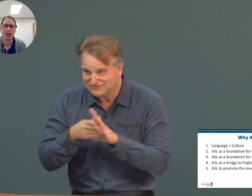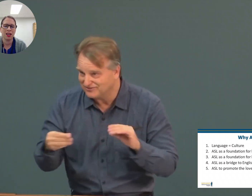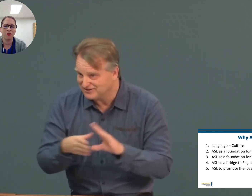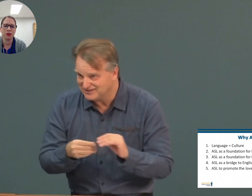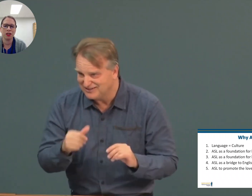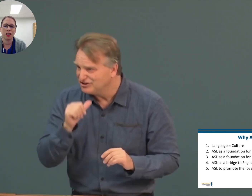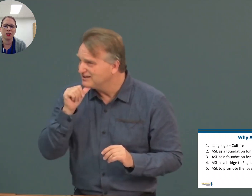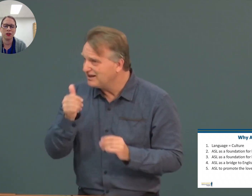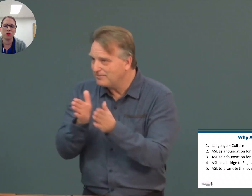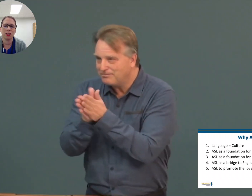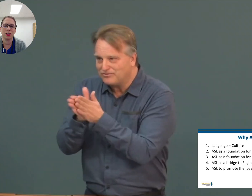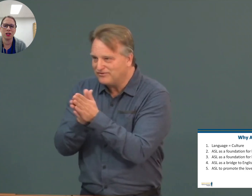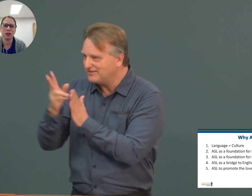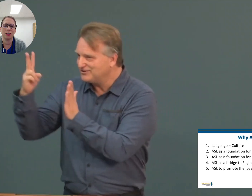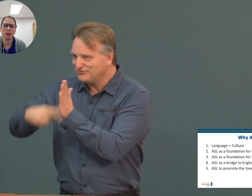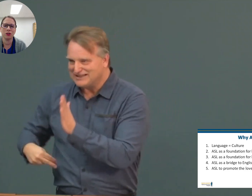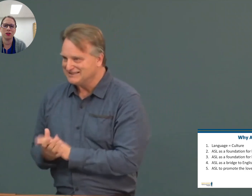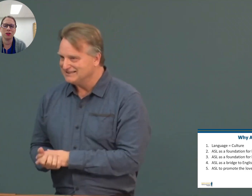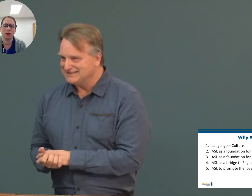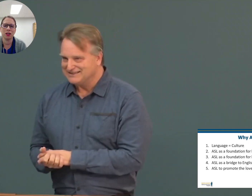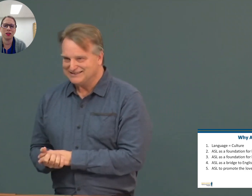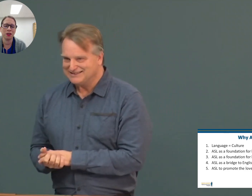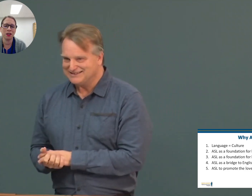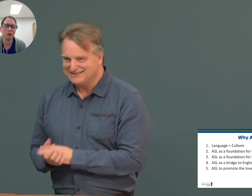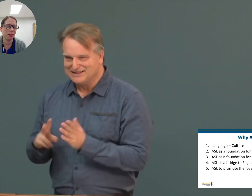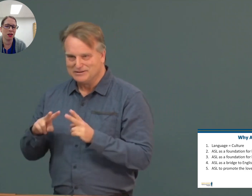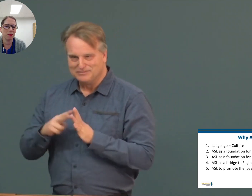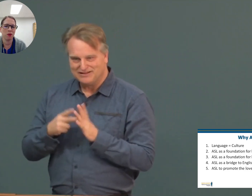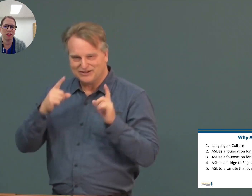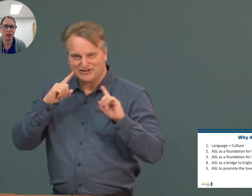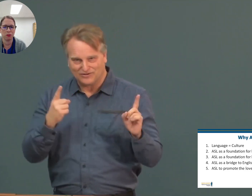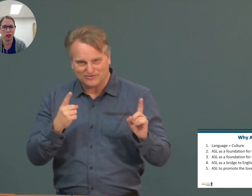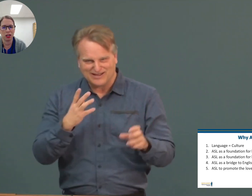If you're signing a story and the child doesn't enjoy the story, they're not going to be motivated to read.